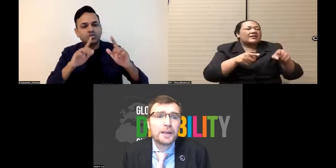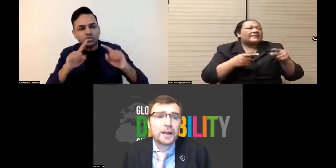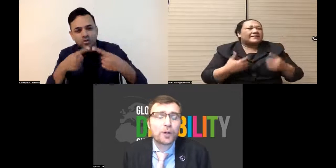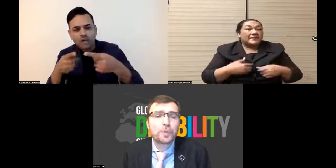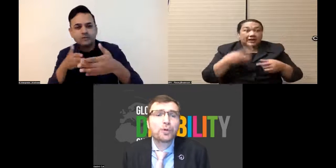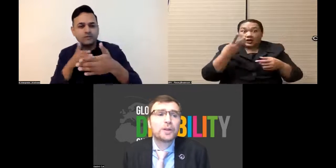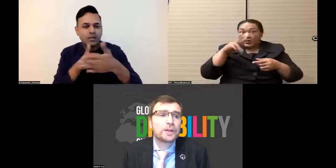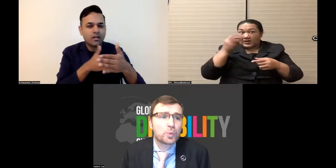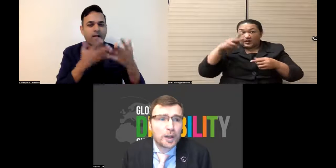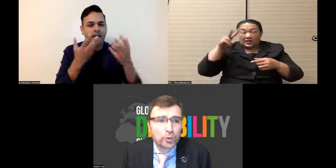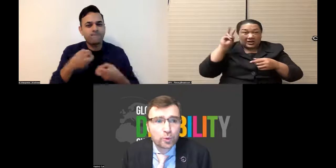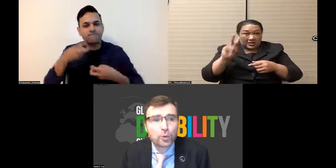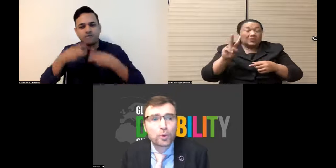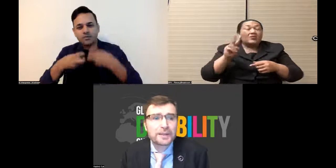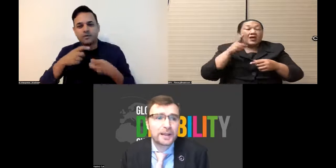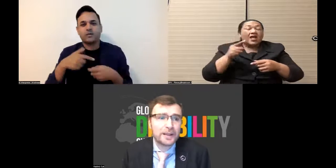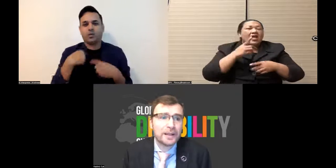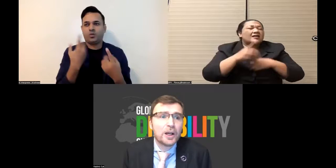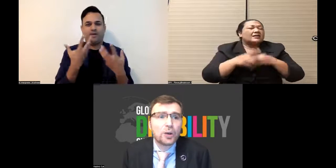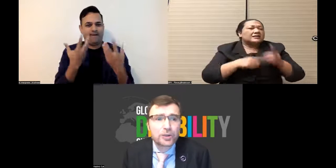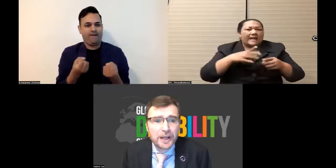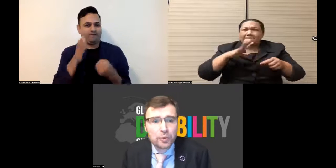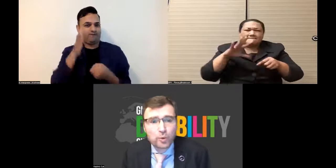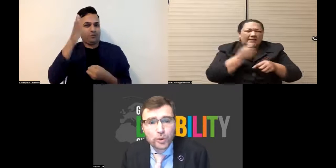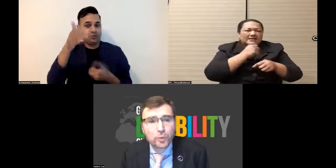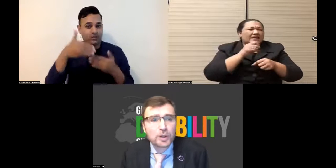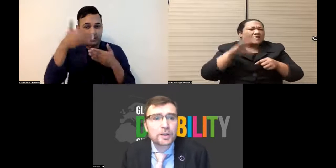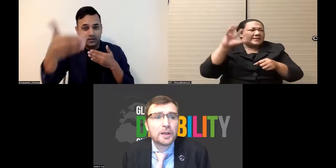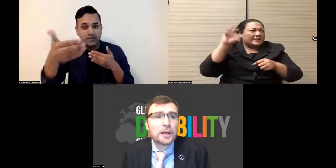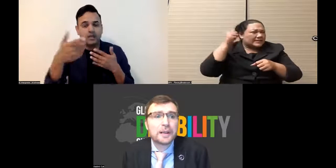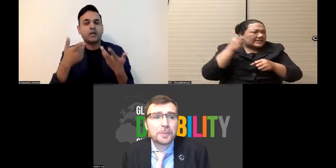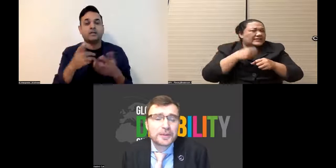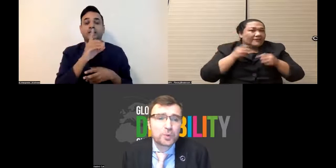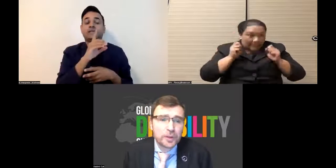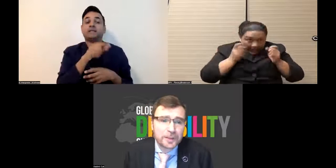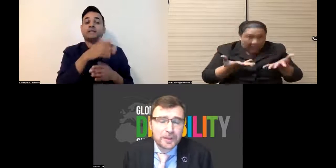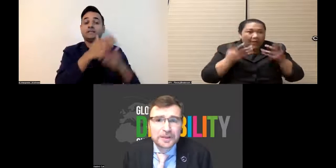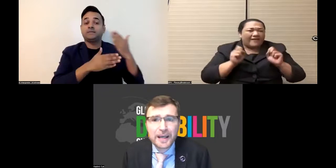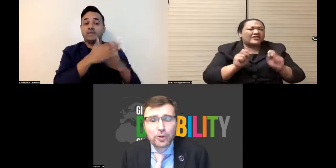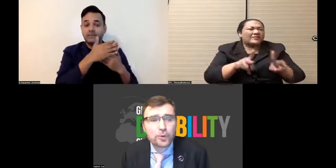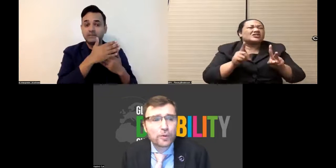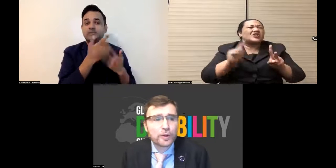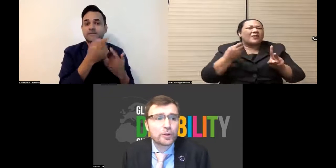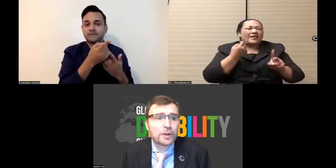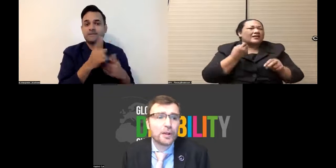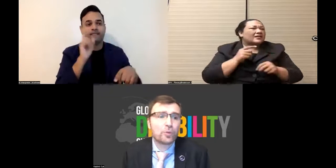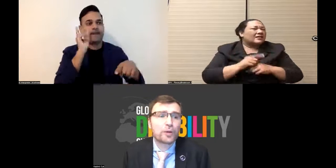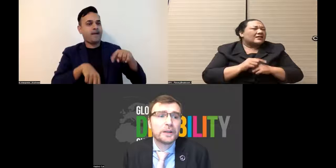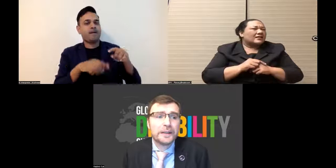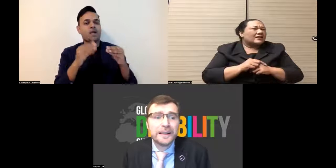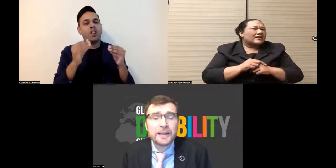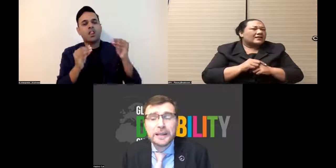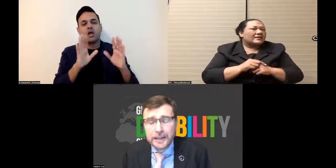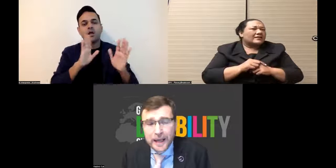while indeed an opportunity as well to do exactly that, to say to the world that persons with disabilities cannot be overlooked